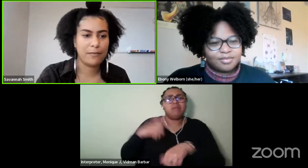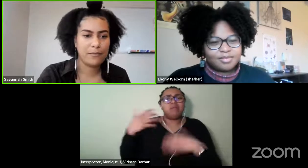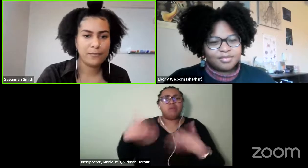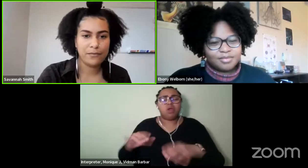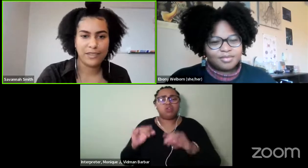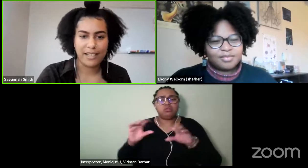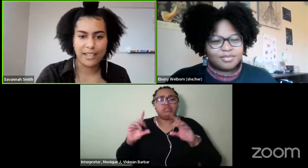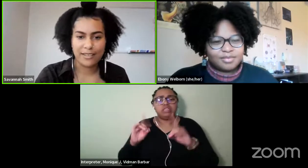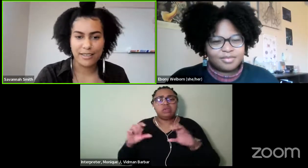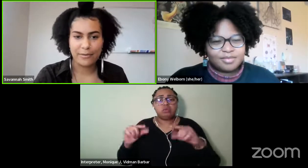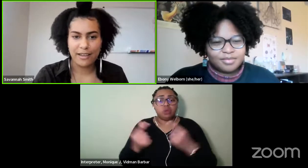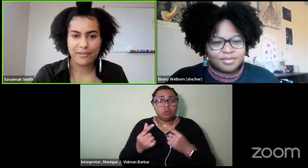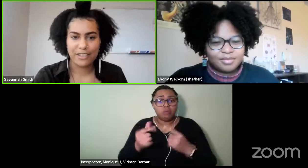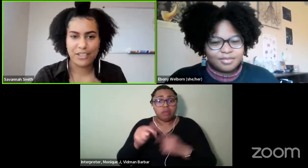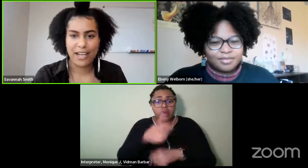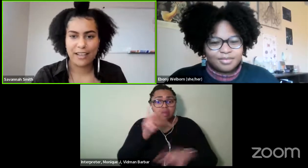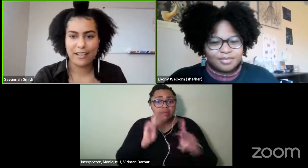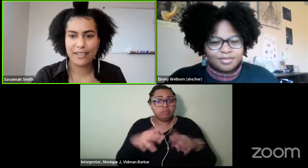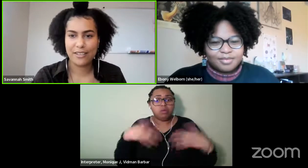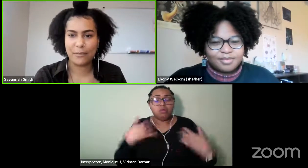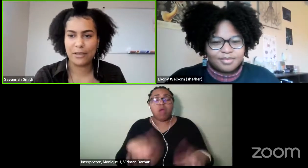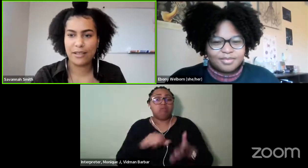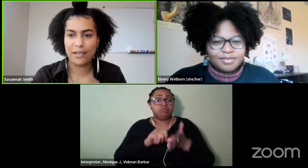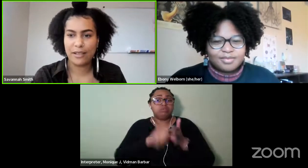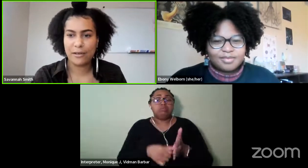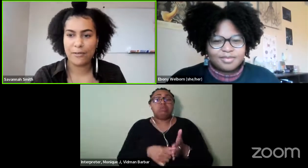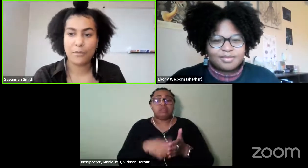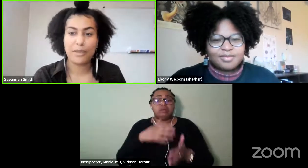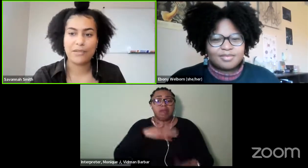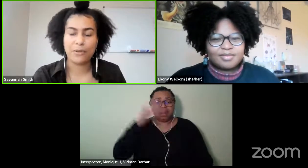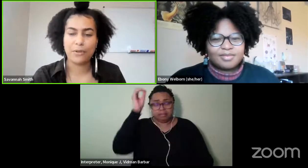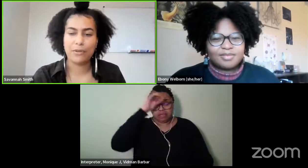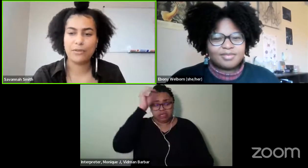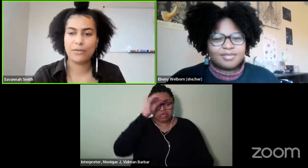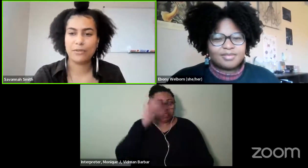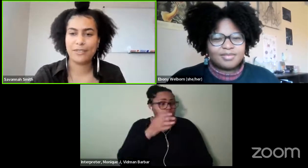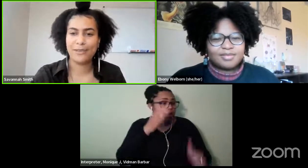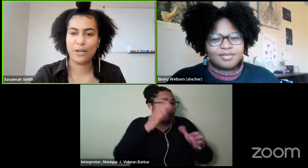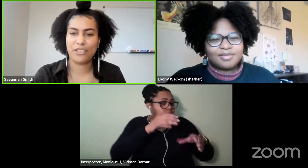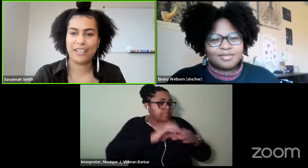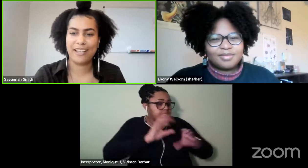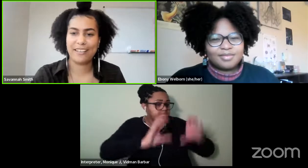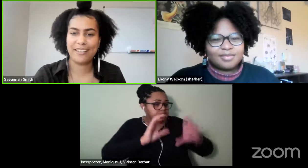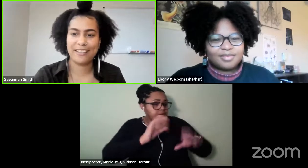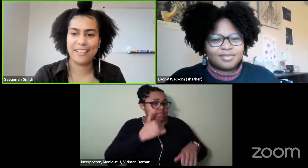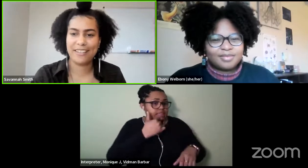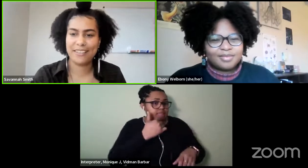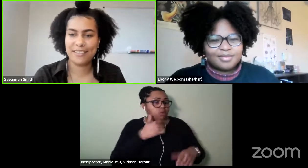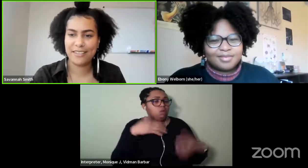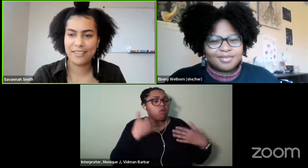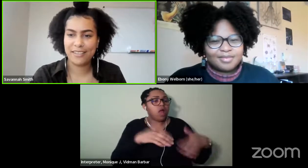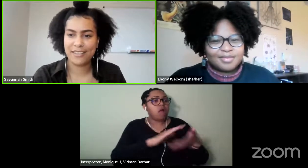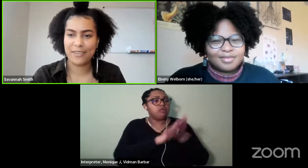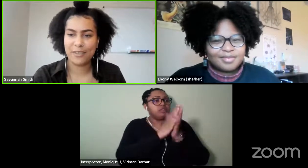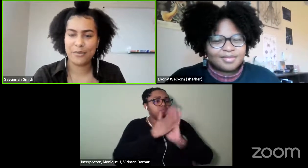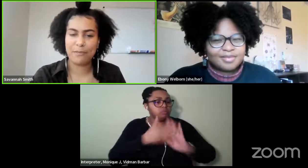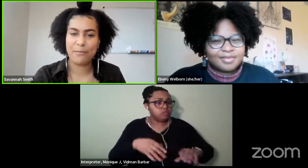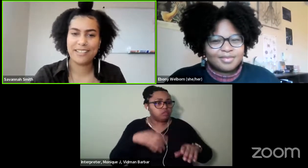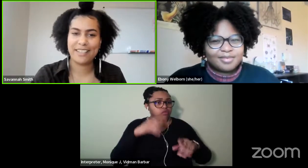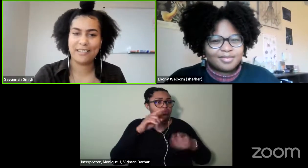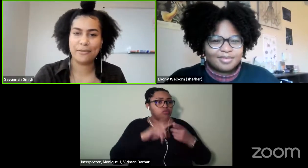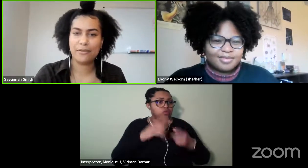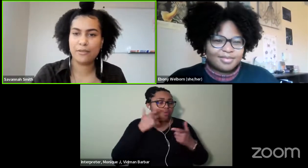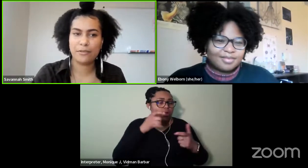my opinion. And I see we have in the chat someone felt peaceful watching that. Yes, it's